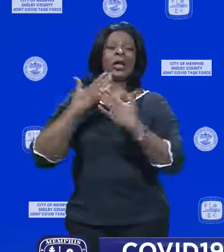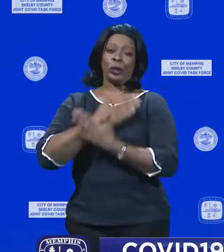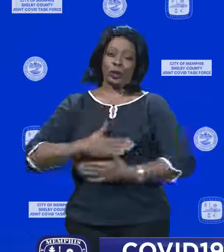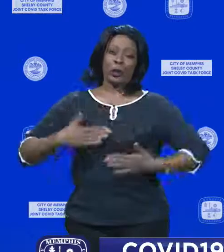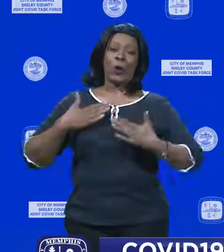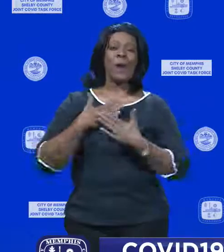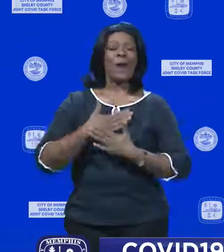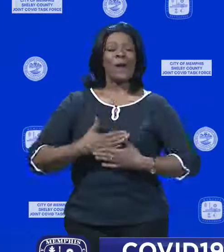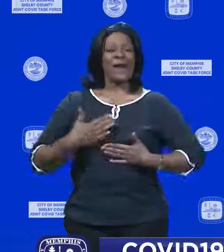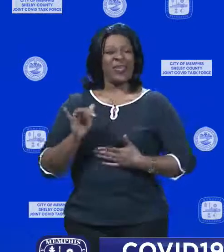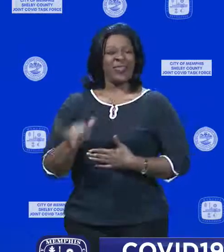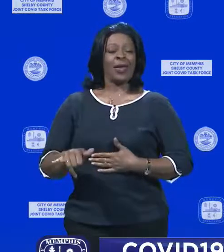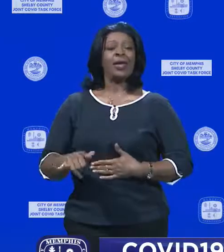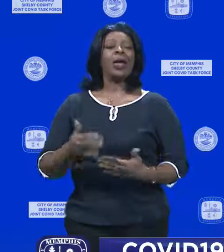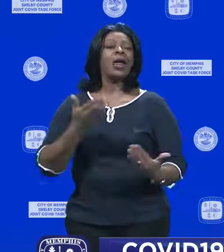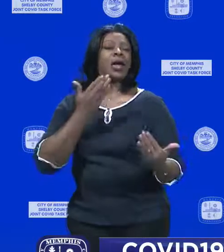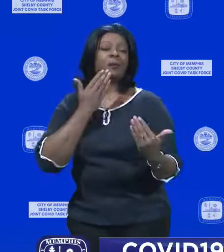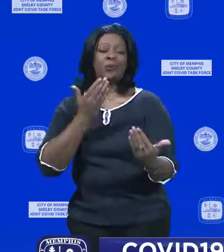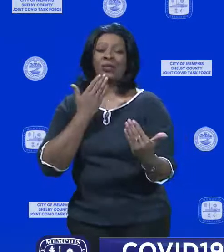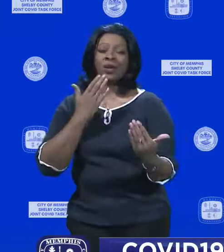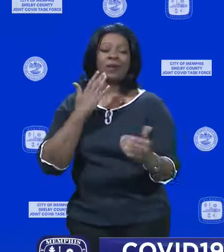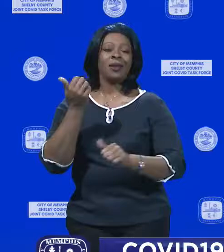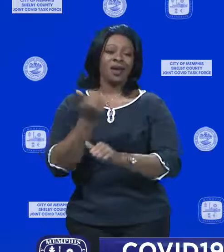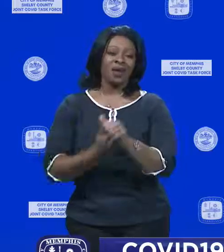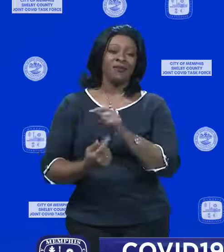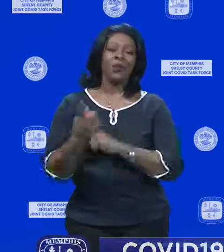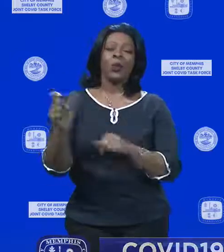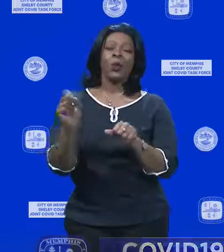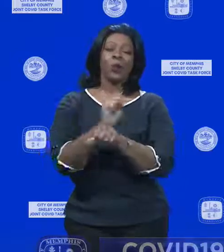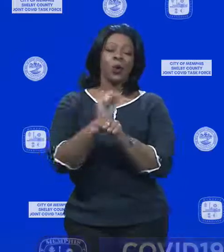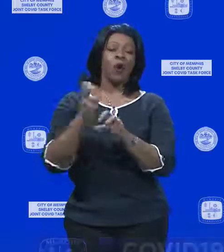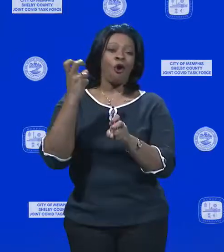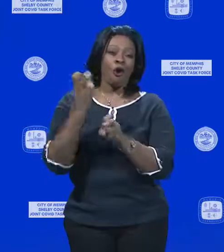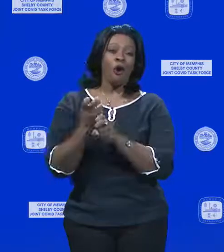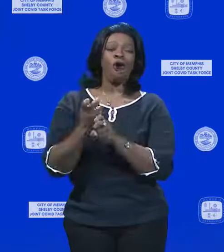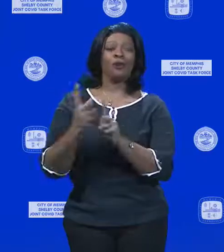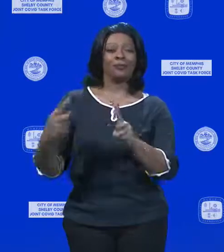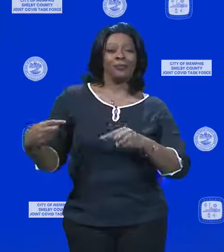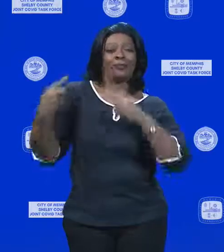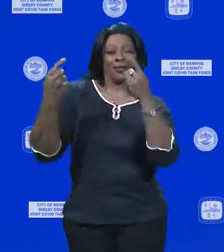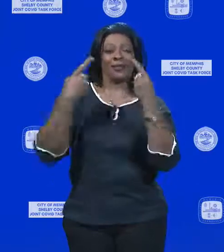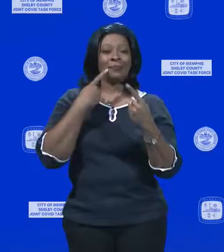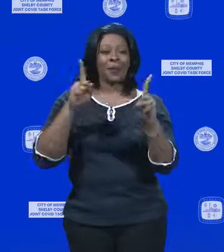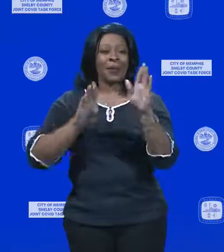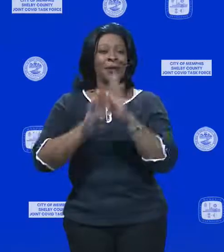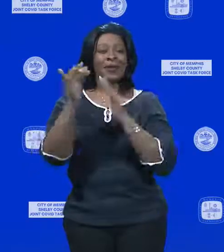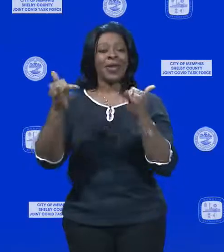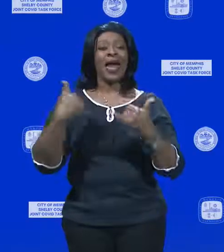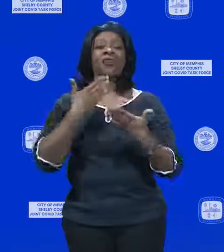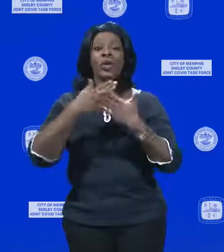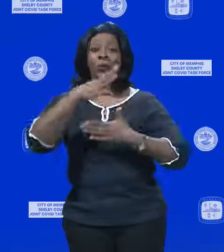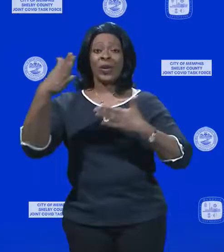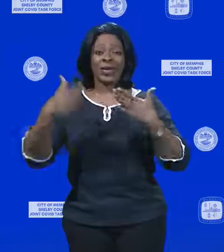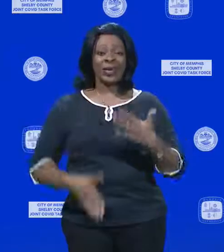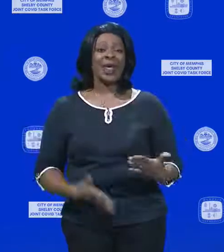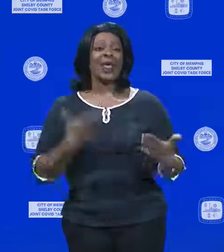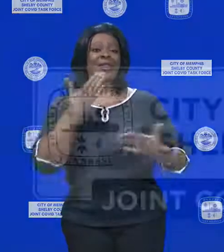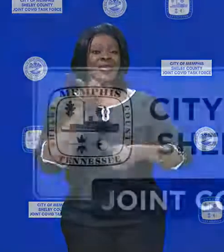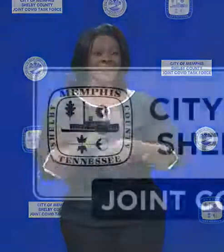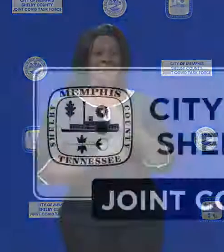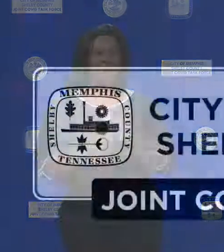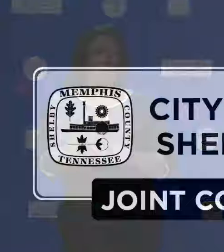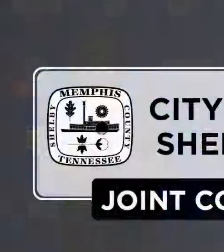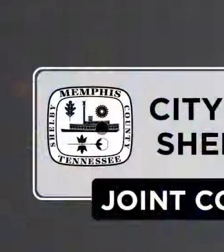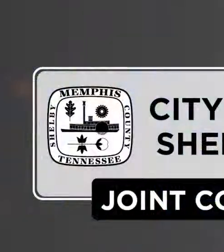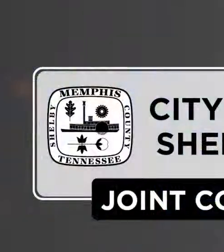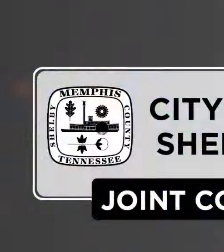it and appreciate that everybody has worked hard to get us to this point. So I hope you have a good weekend. Thanks, everyone.